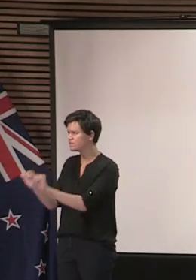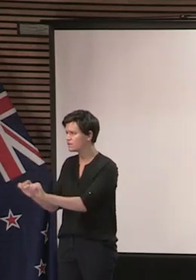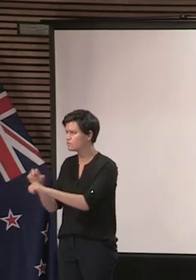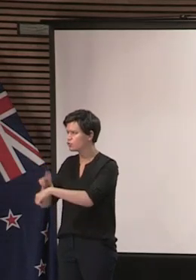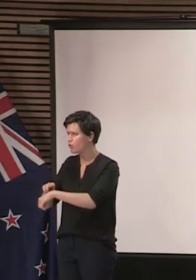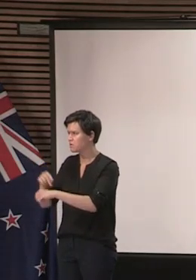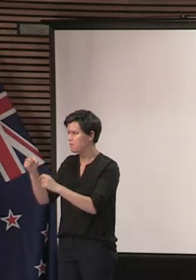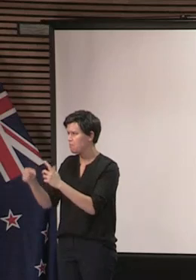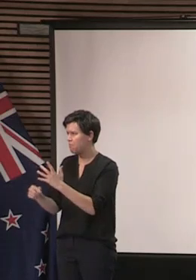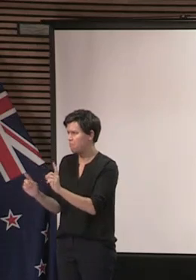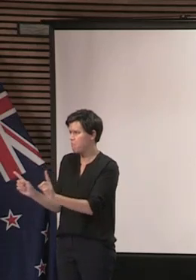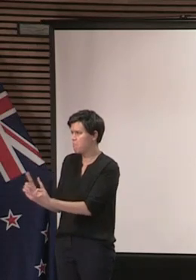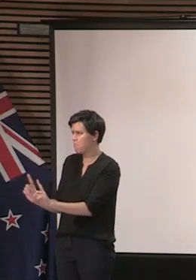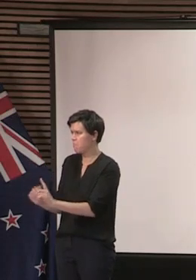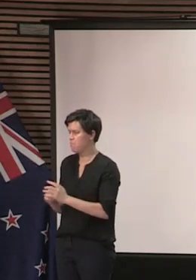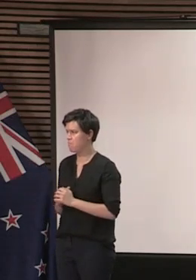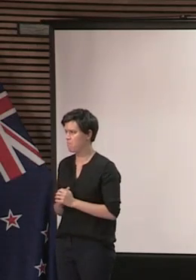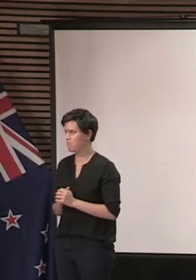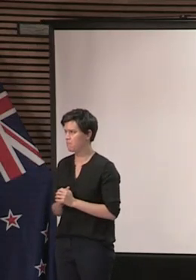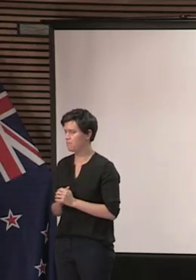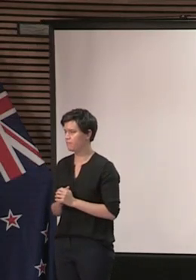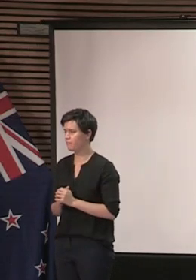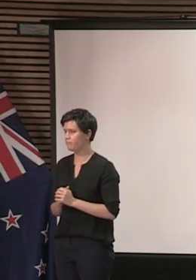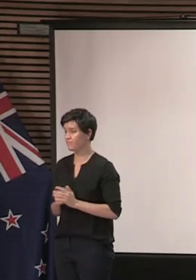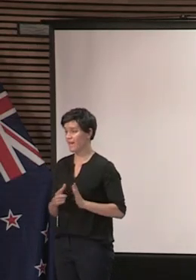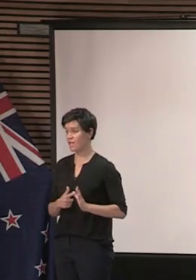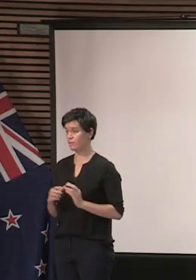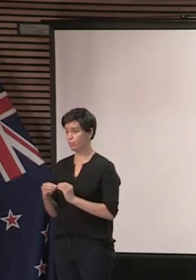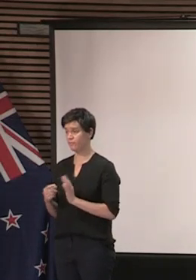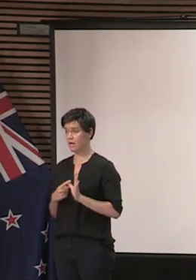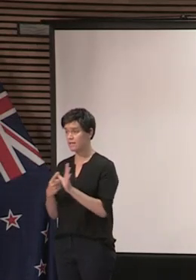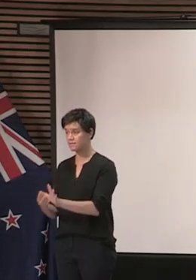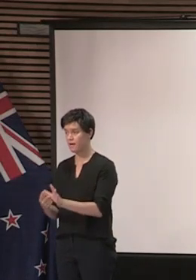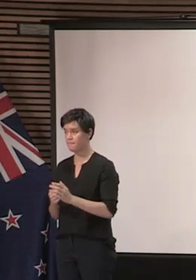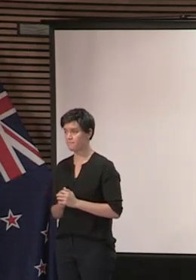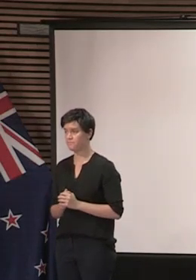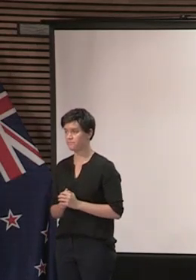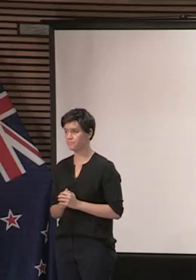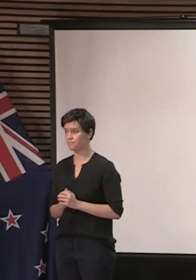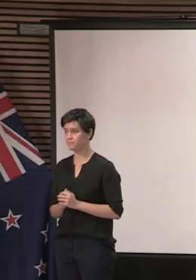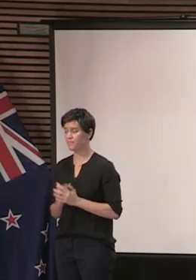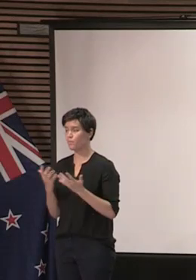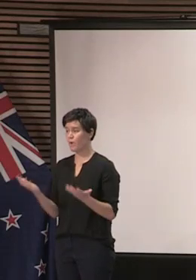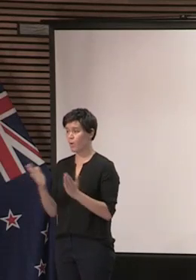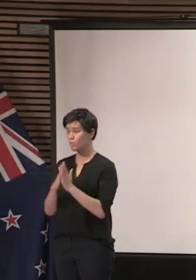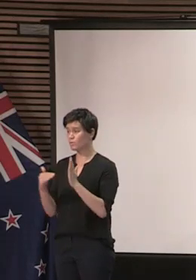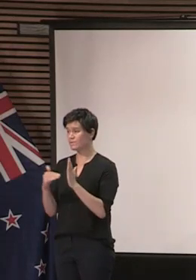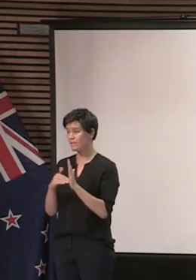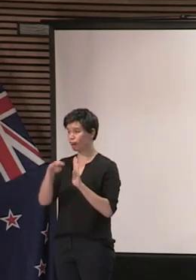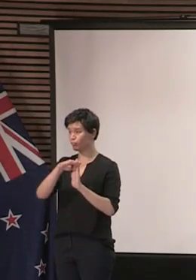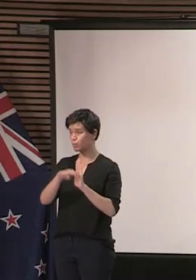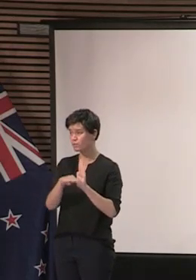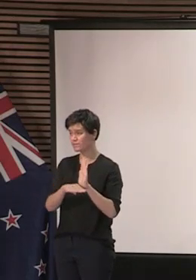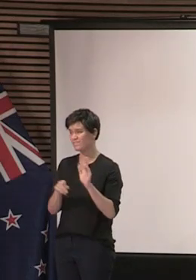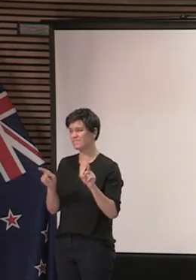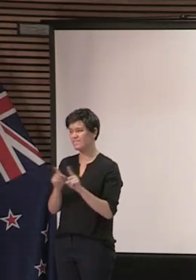sector? So, in a sense, the principles that apply to the rest of New Zealand apply within the health sector, and that is moving